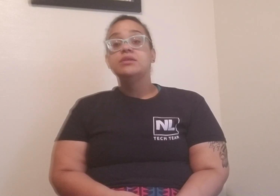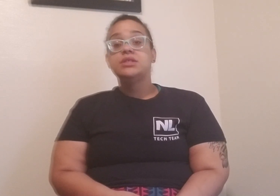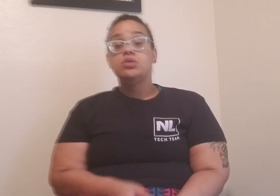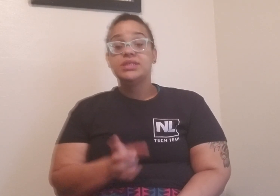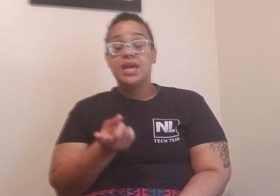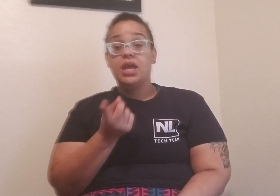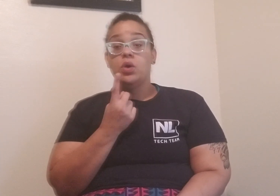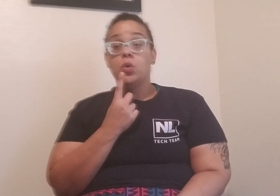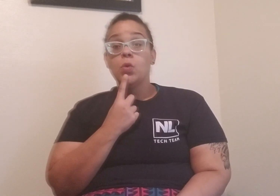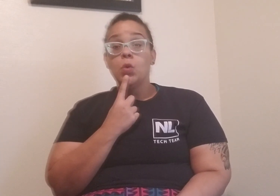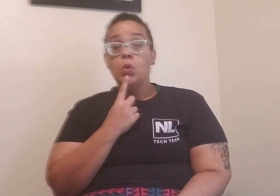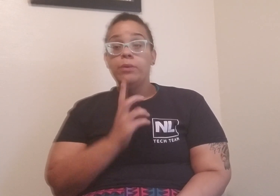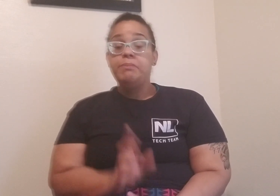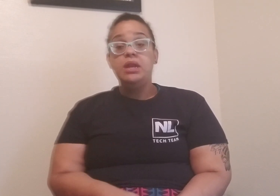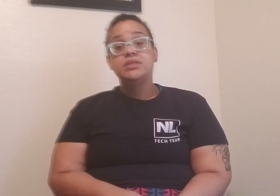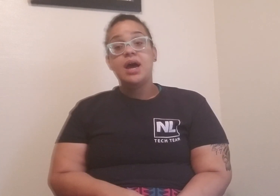So skinny, medium size,